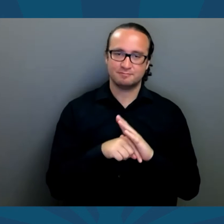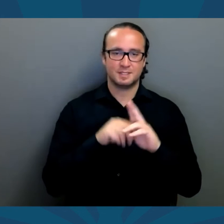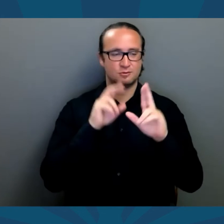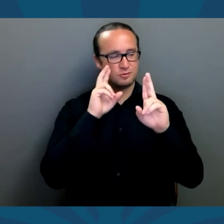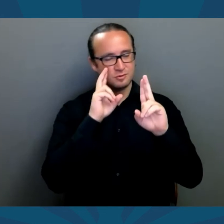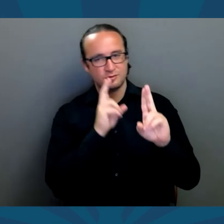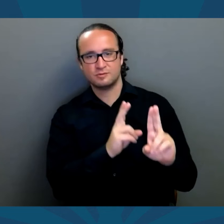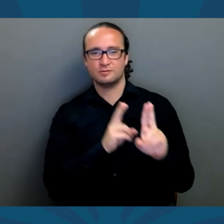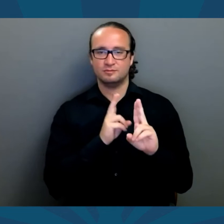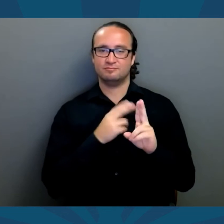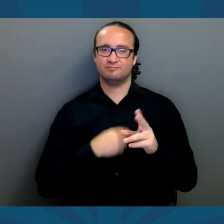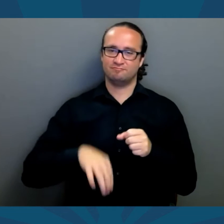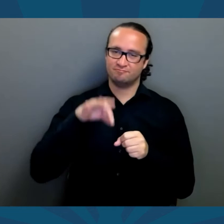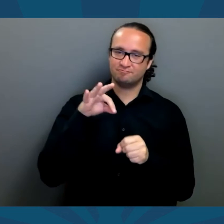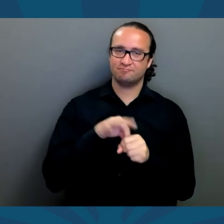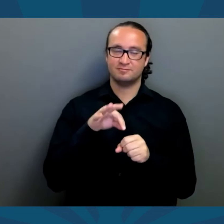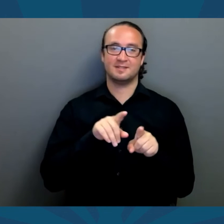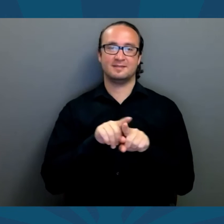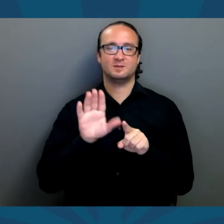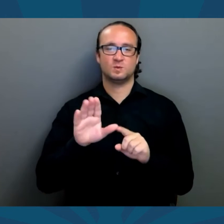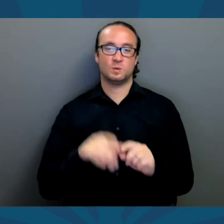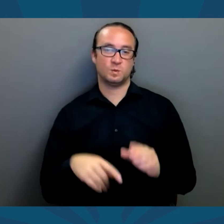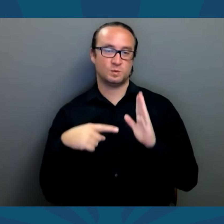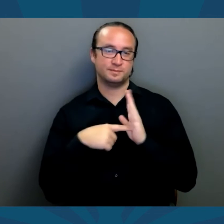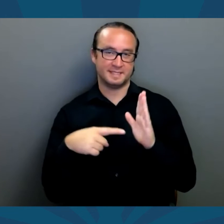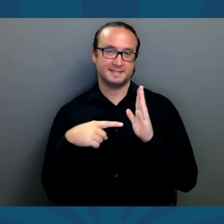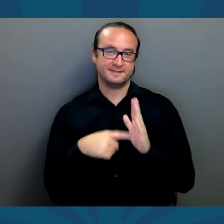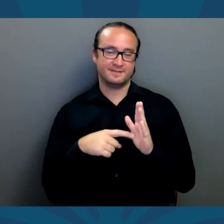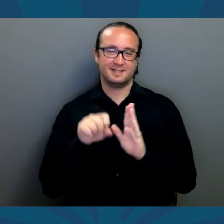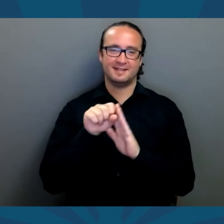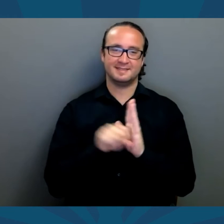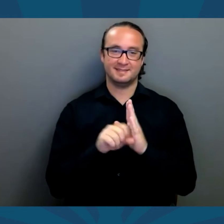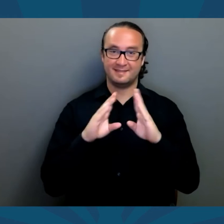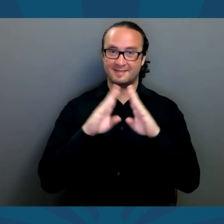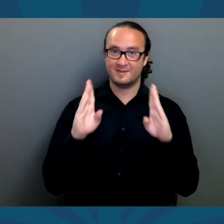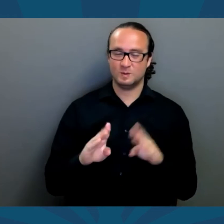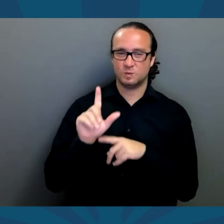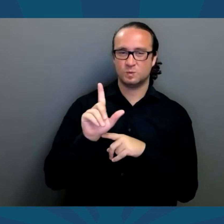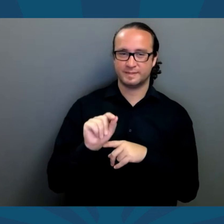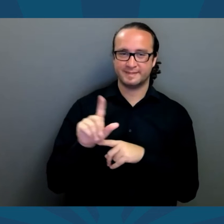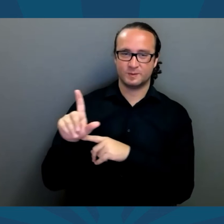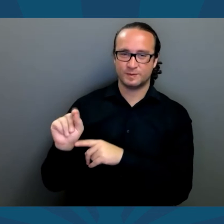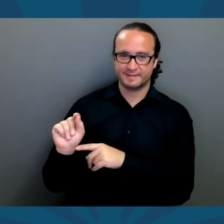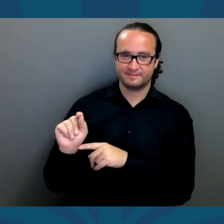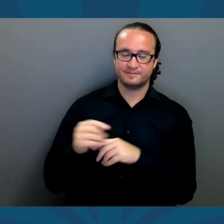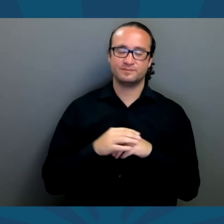I was deeply honored to be elected as your representative to the State House in 2020,